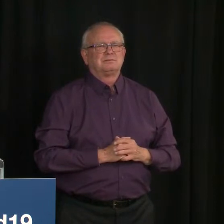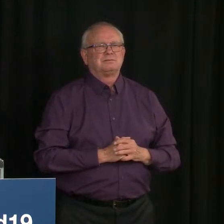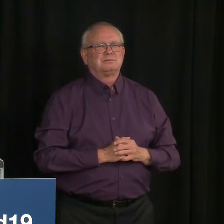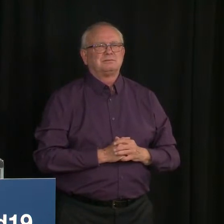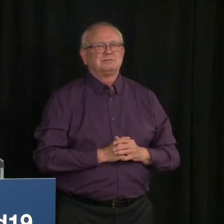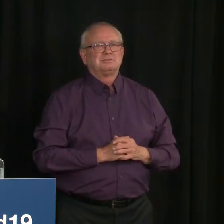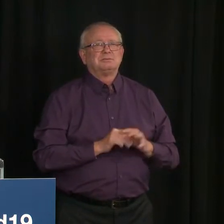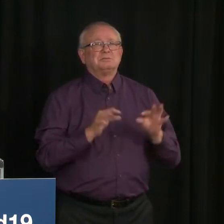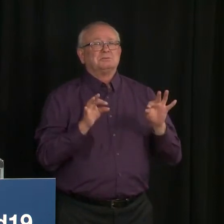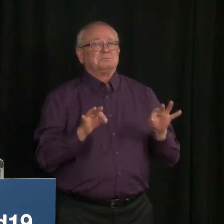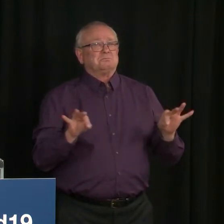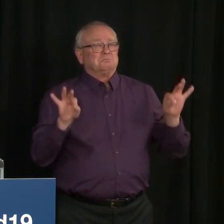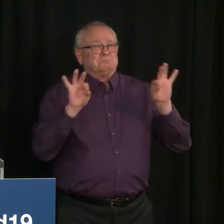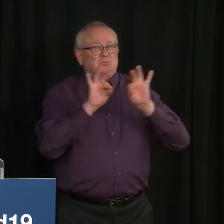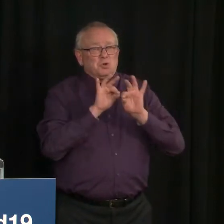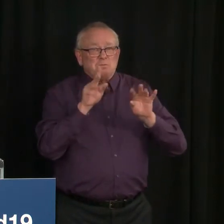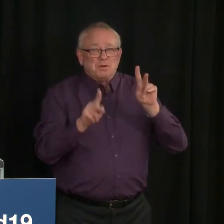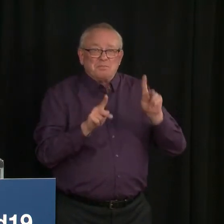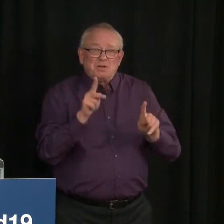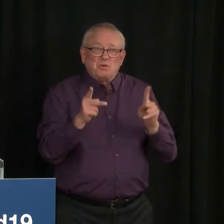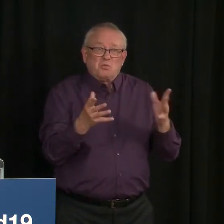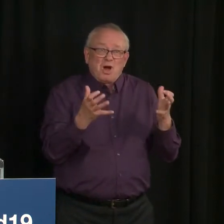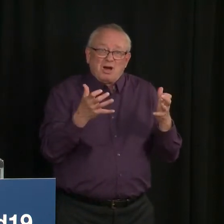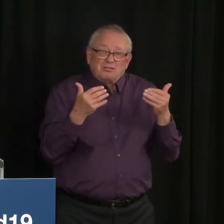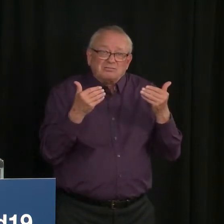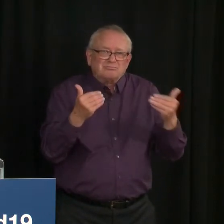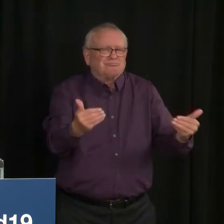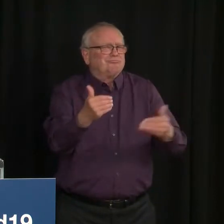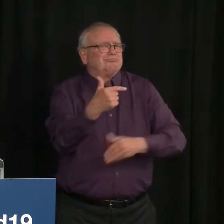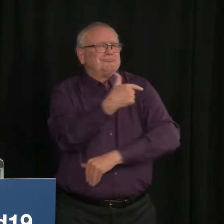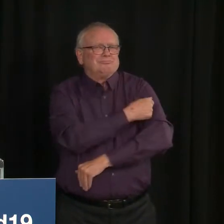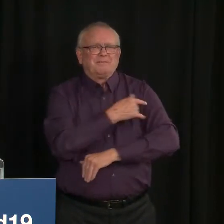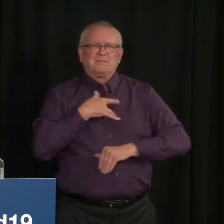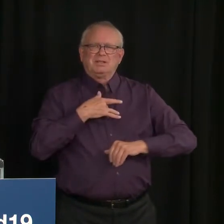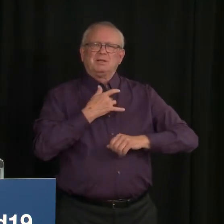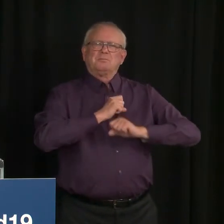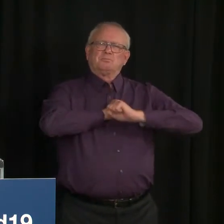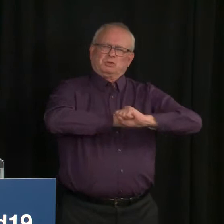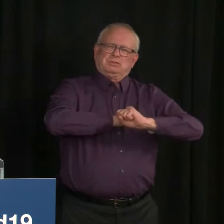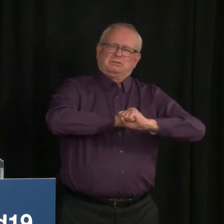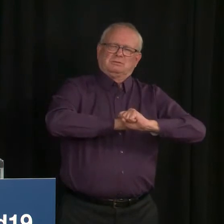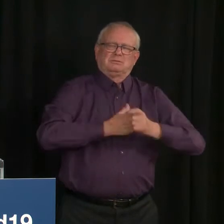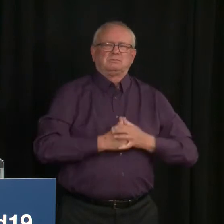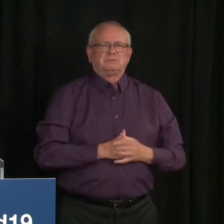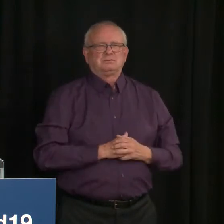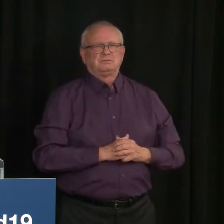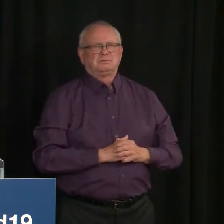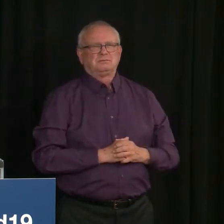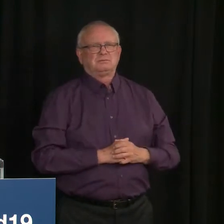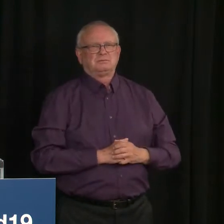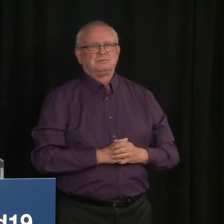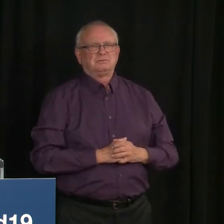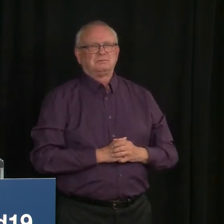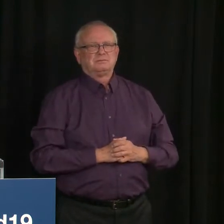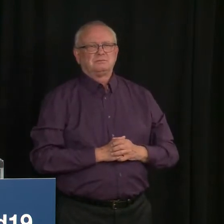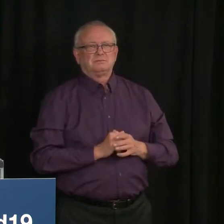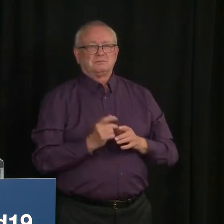themselves and others of that first dose, we want to make sure they have every opportunity to do so. Julia, is there a follow-up